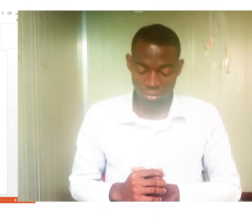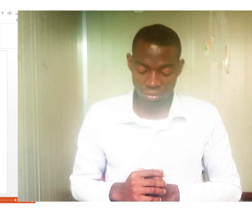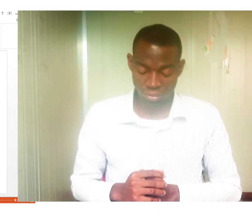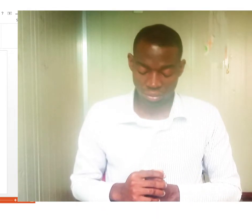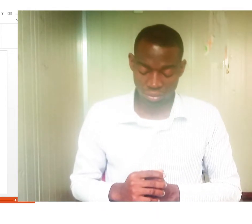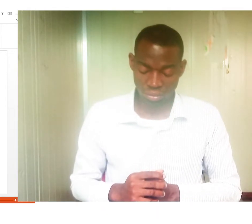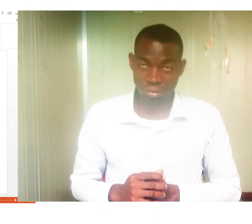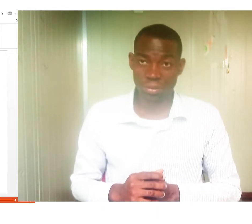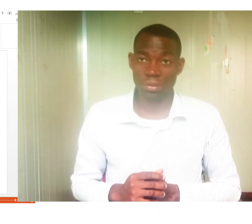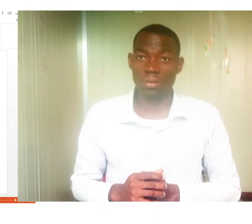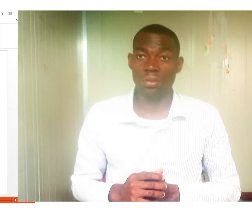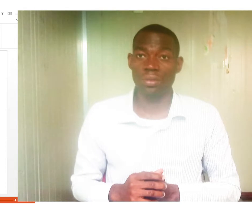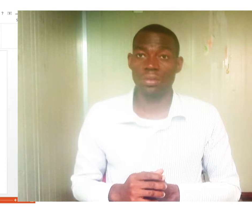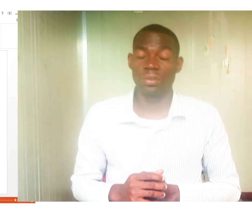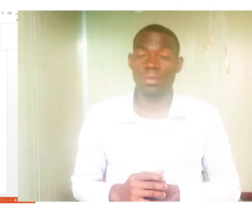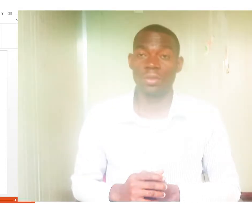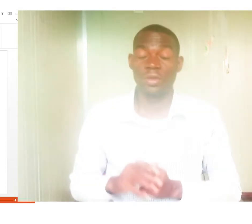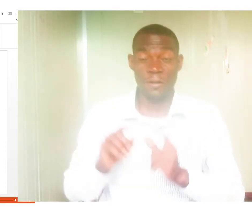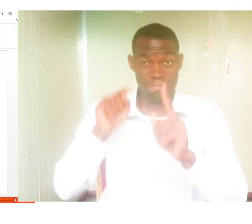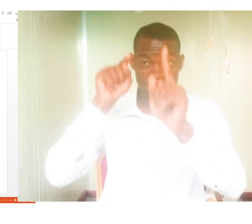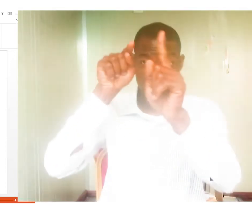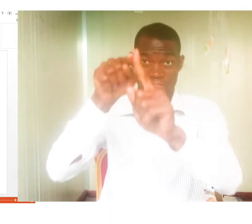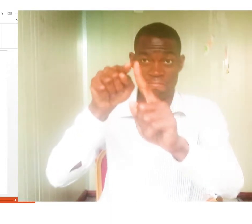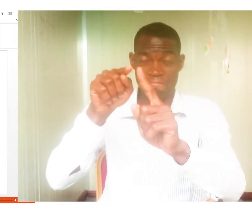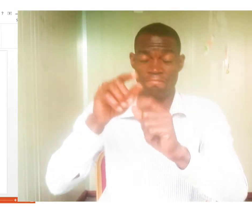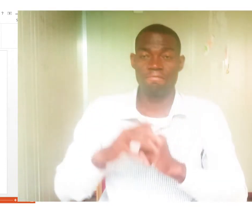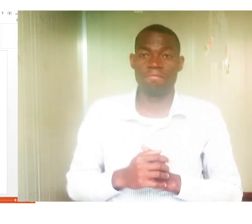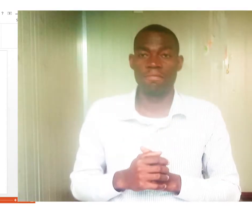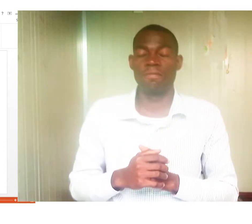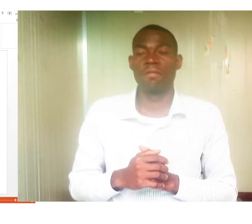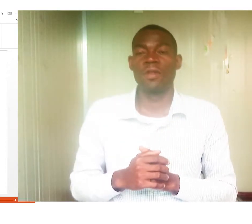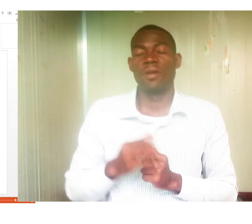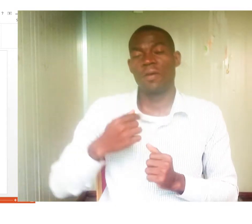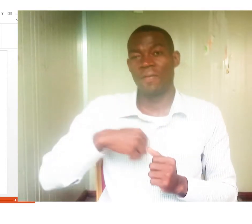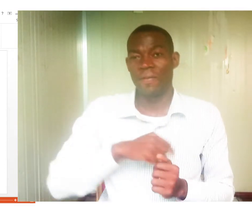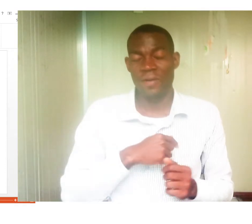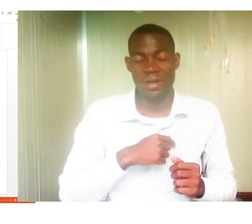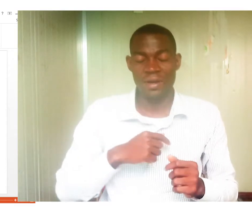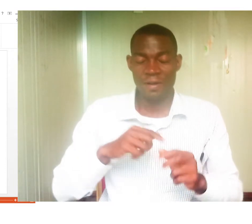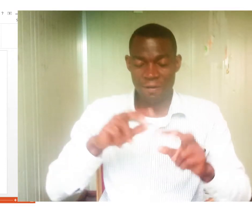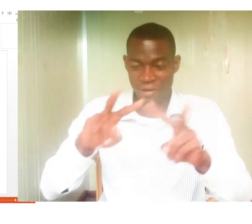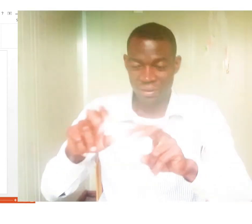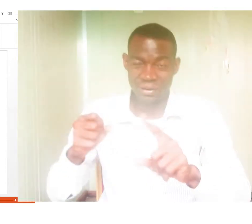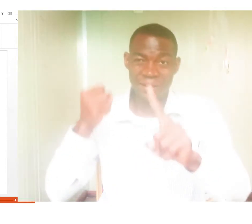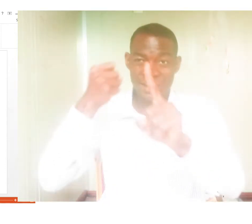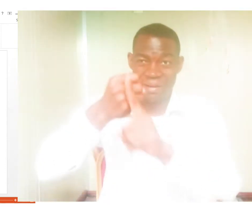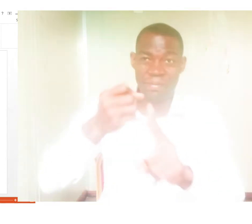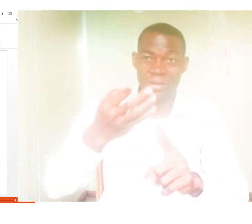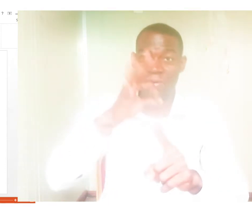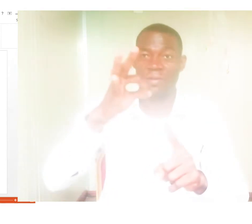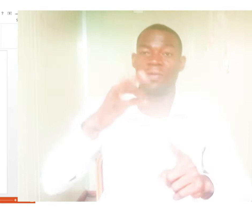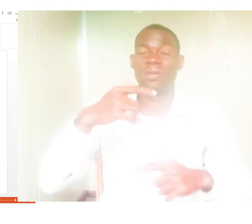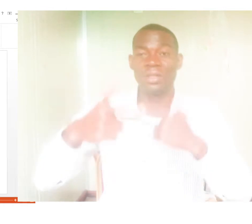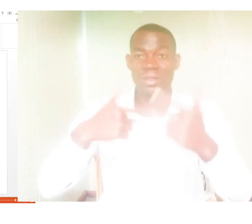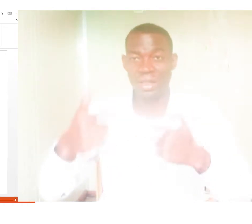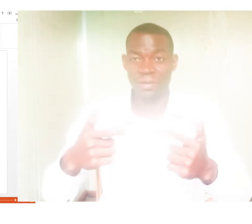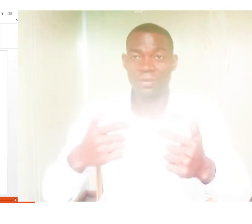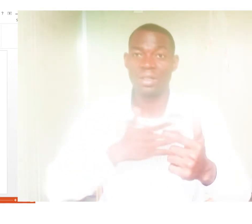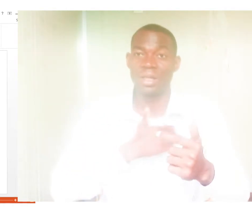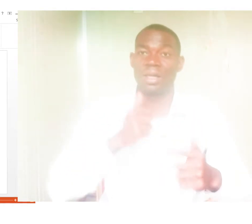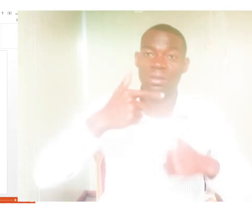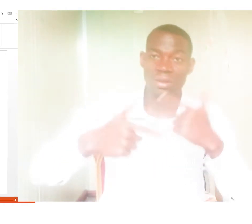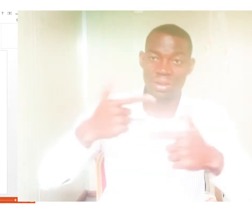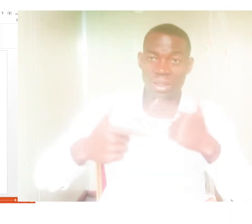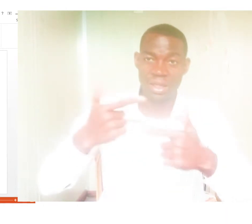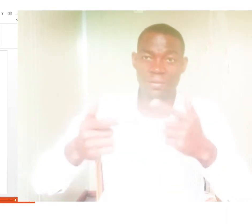The study objectives were to assess the impact of sign language and sign language interpreting, to